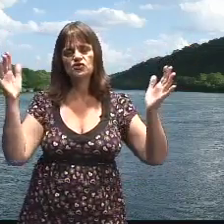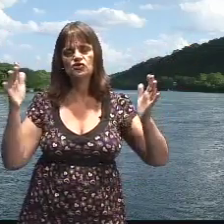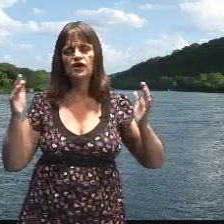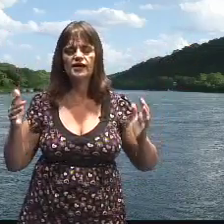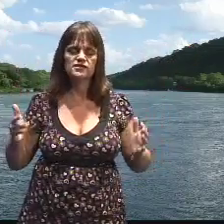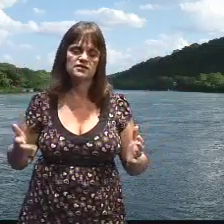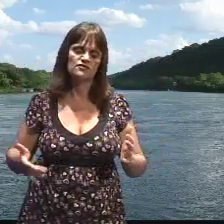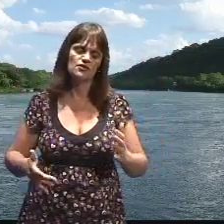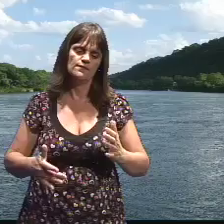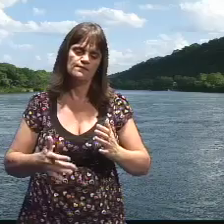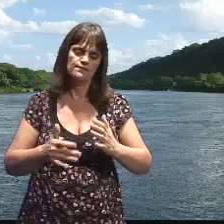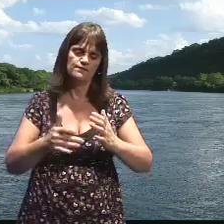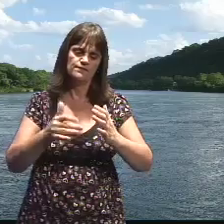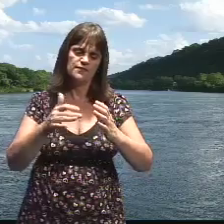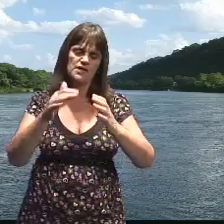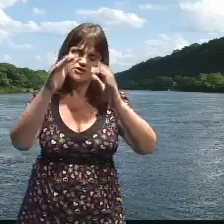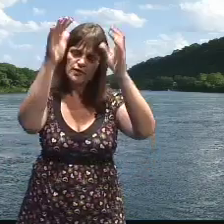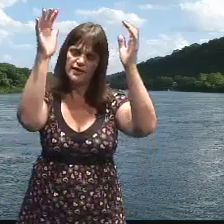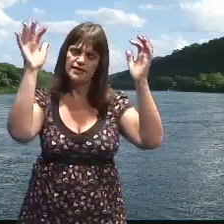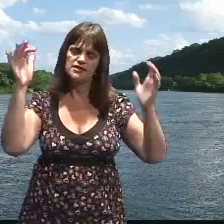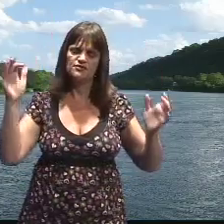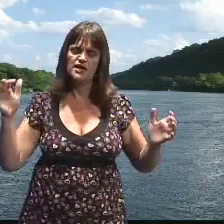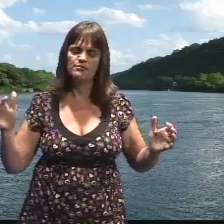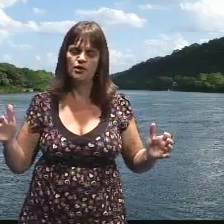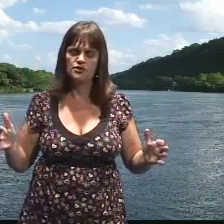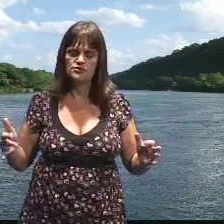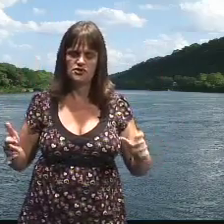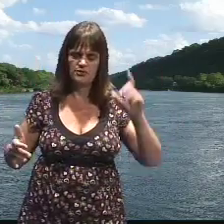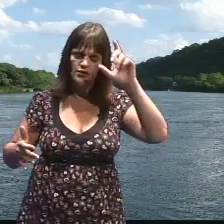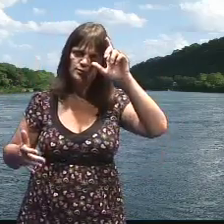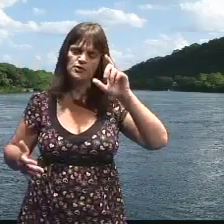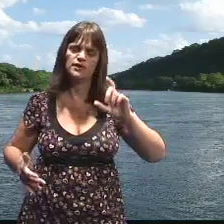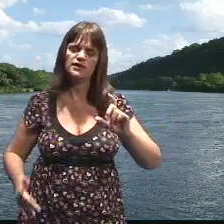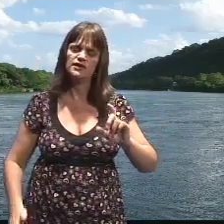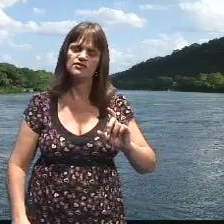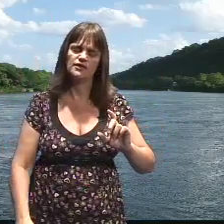her highest level. So I'd like a divine partnership. That would be really lovely.